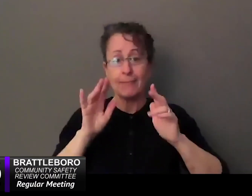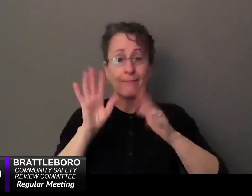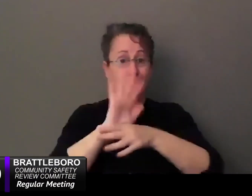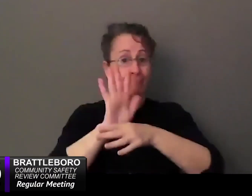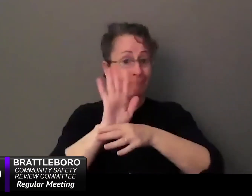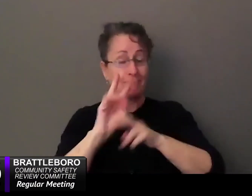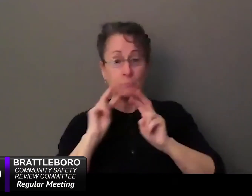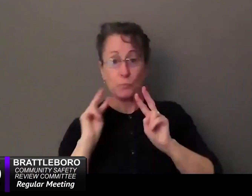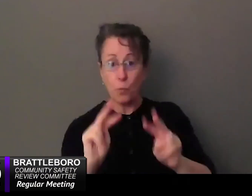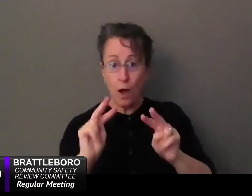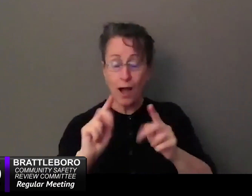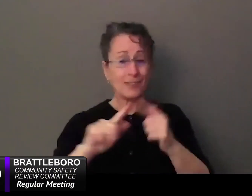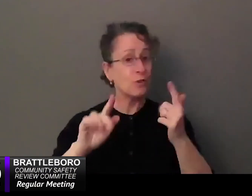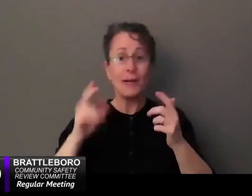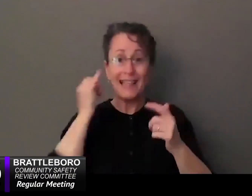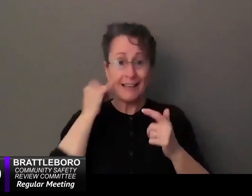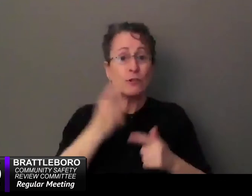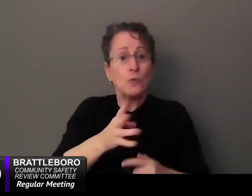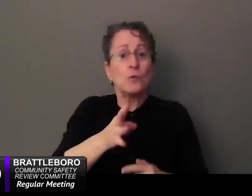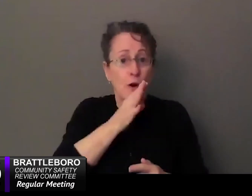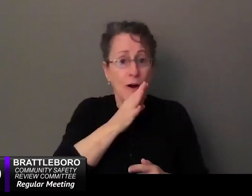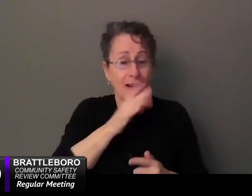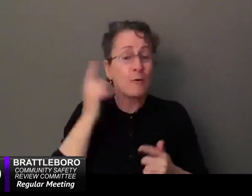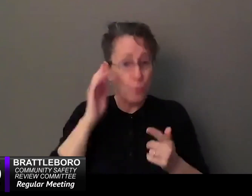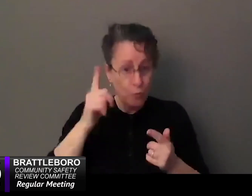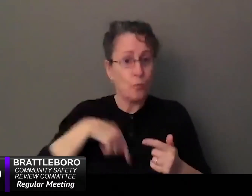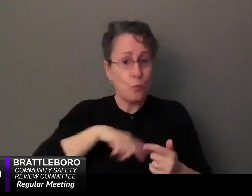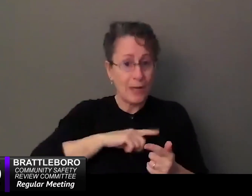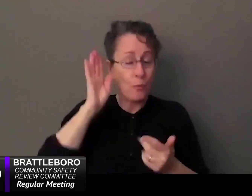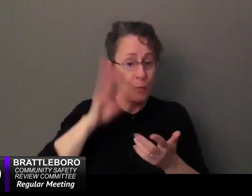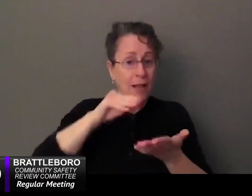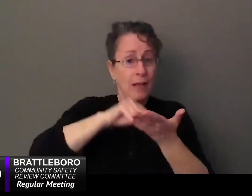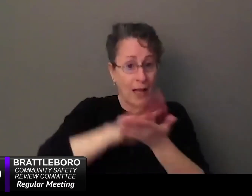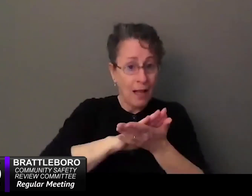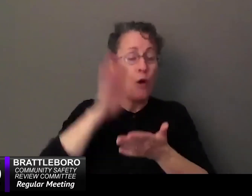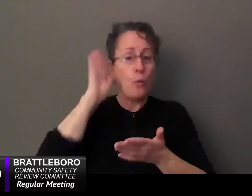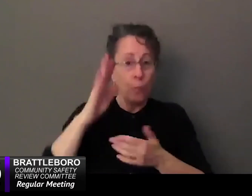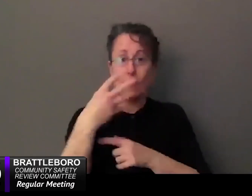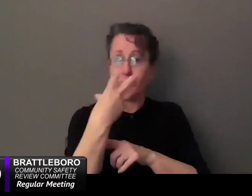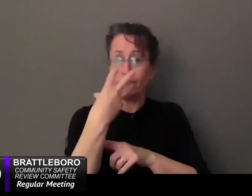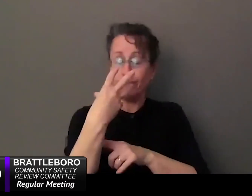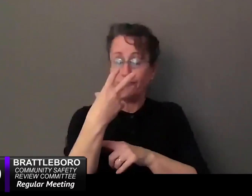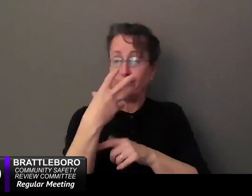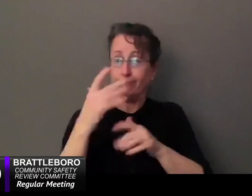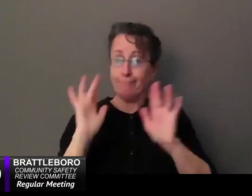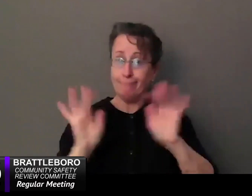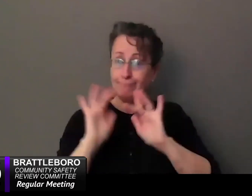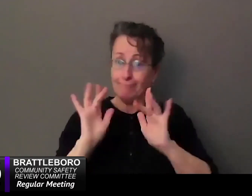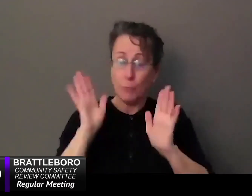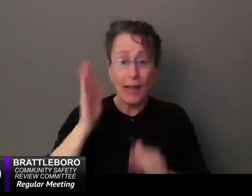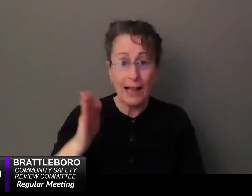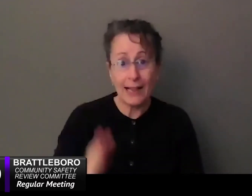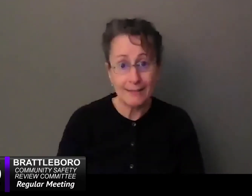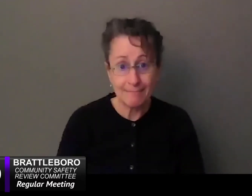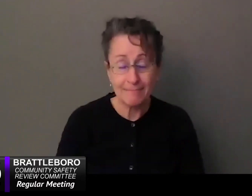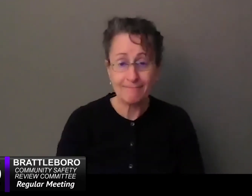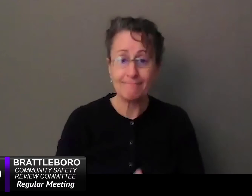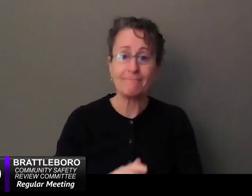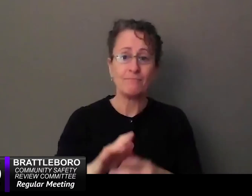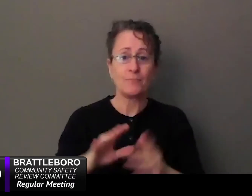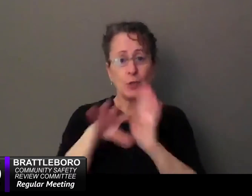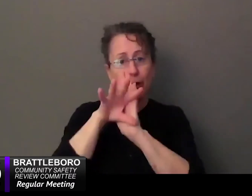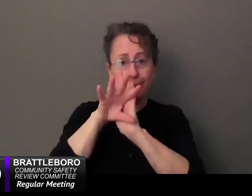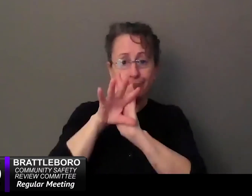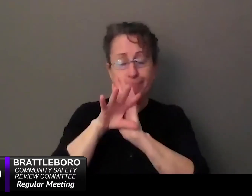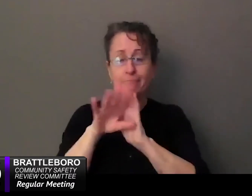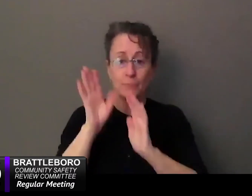And for folks who are joining by phone, the way that we're going to take public comment when it's time for that